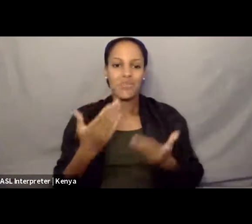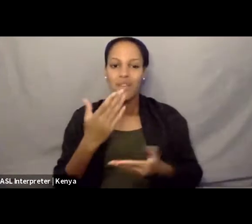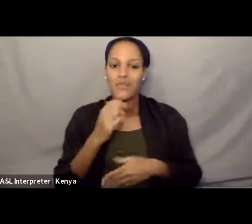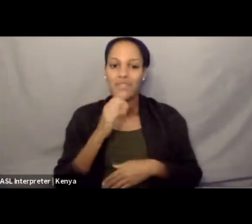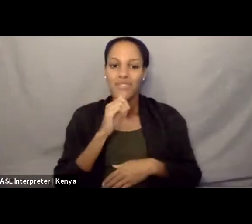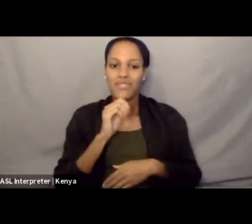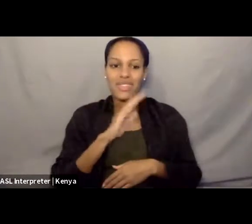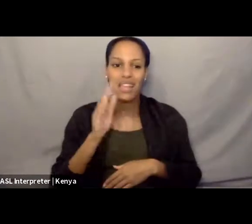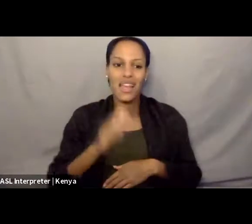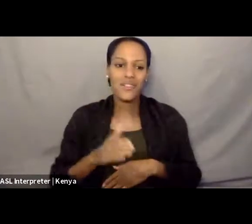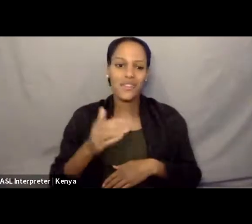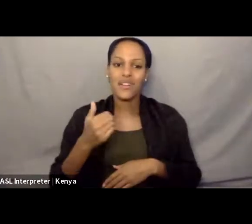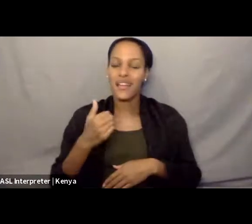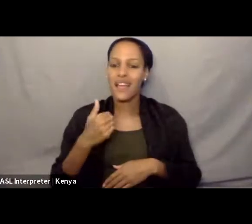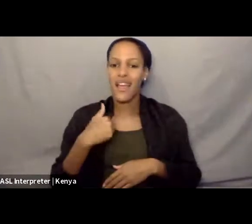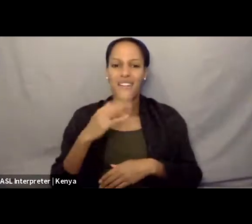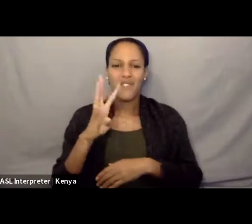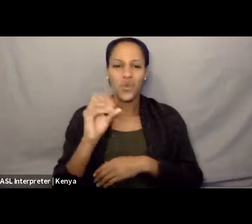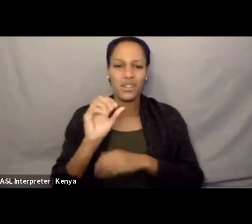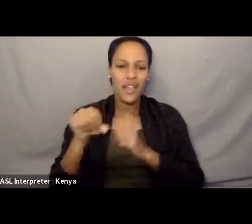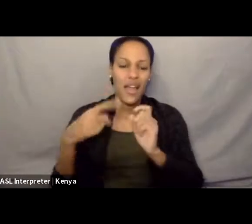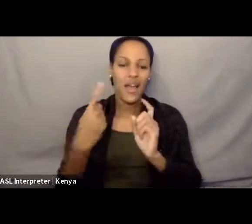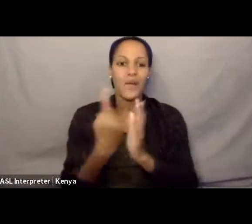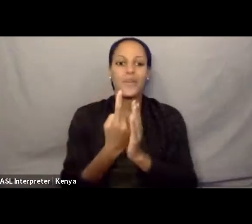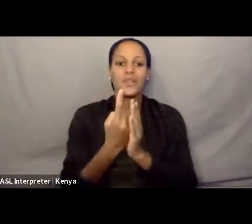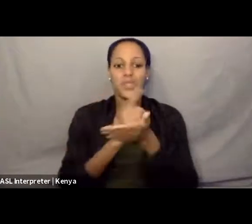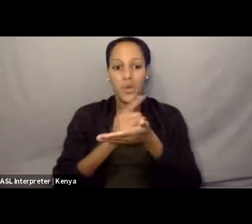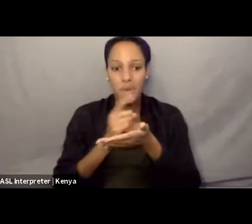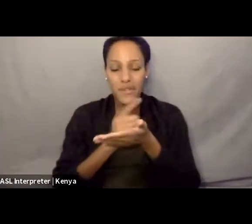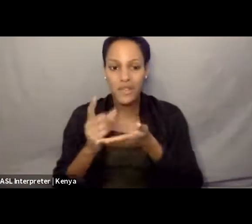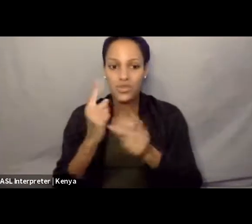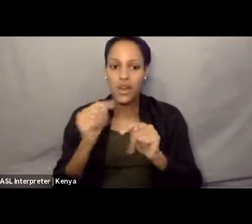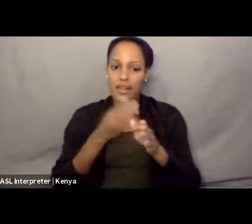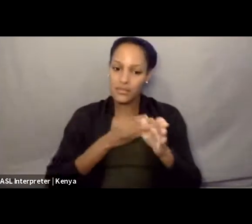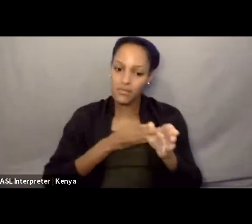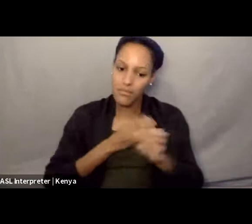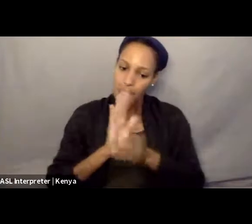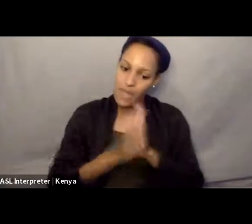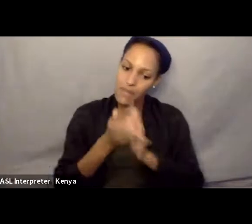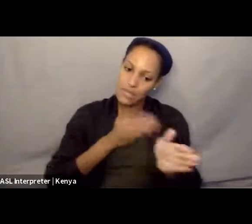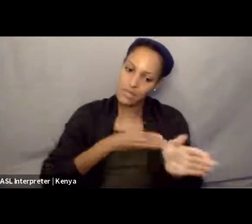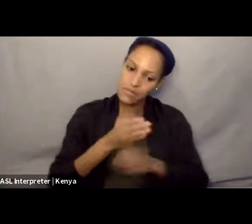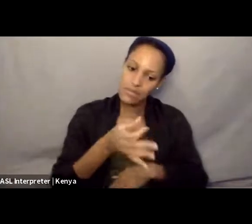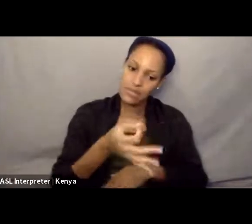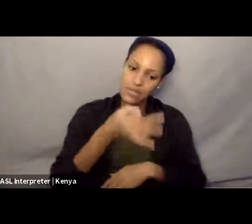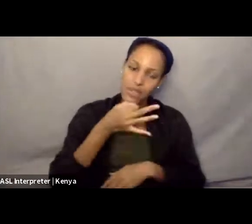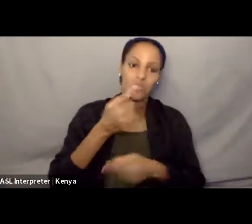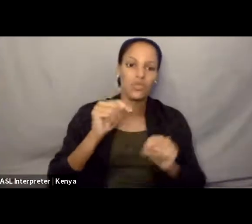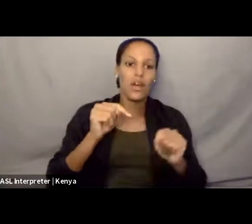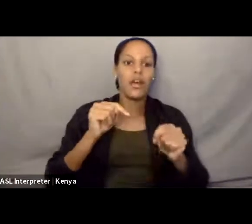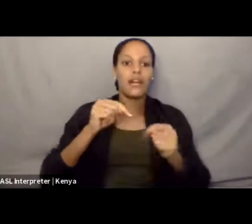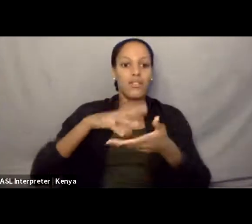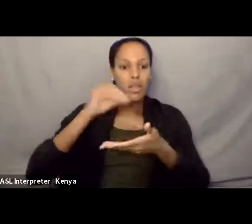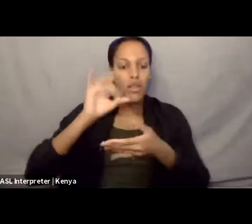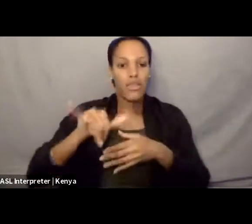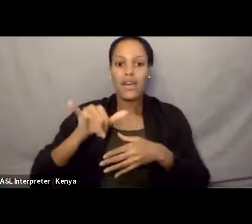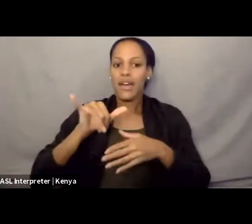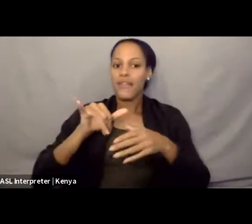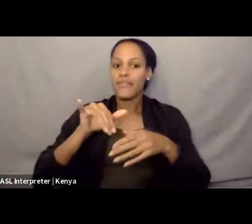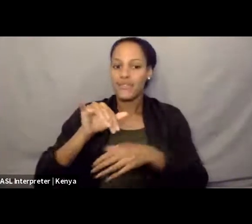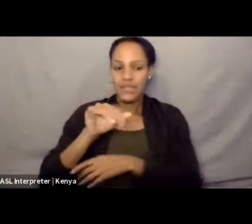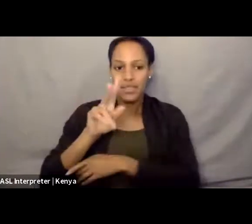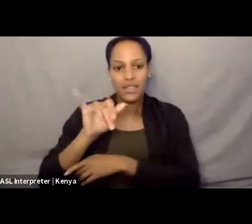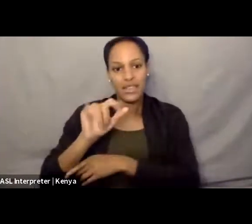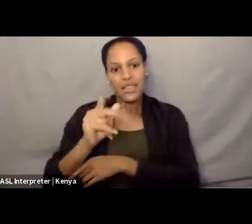spent something like 40 hours a week mastering every variation of the Kid and Play kickstep to Rob Bass and DJ